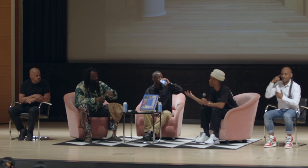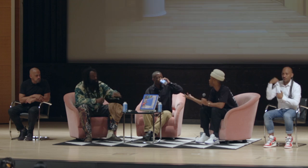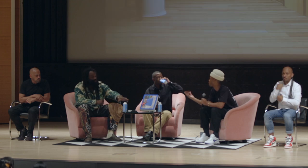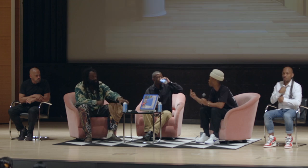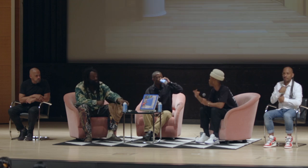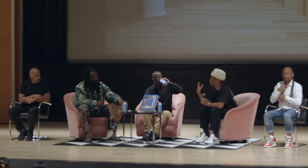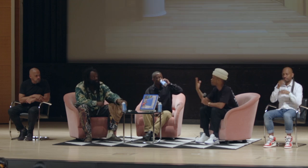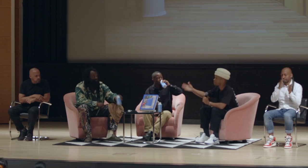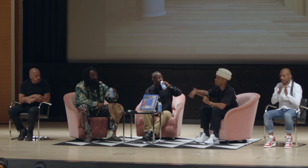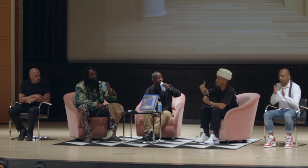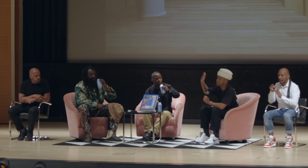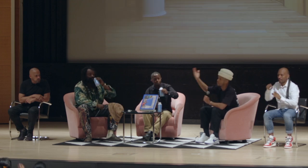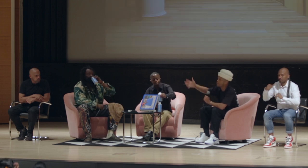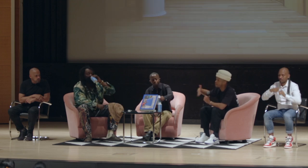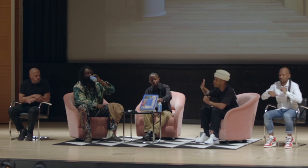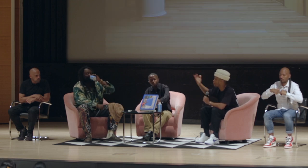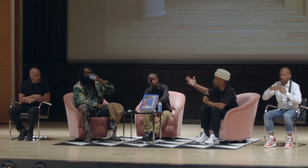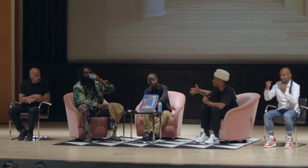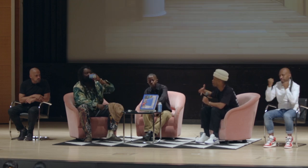maybe 8 times. I mean,